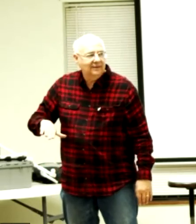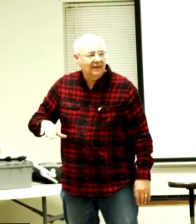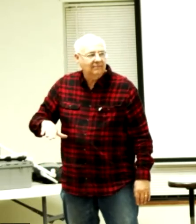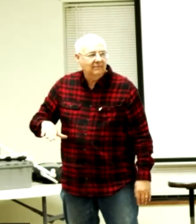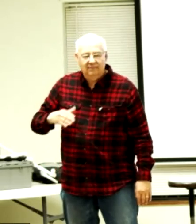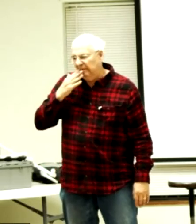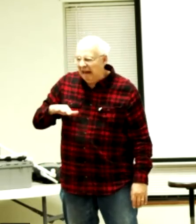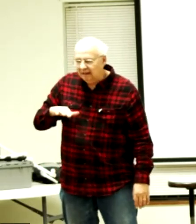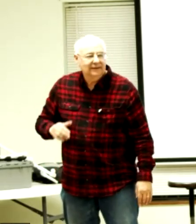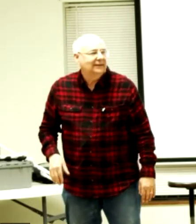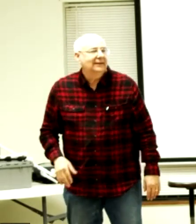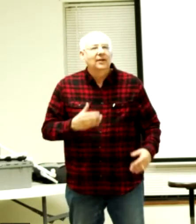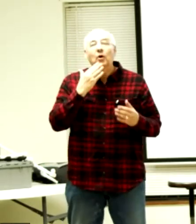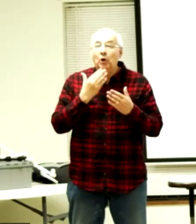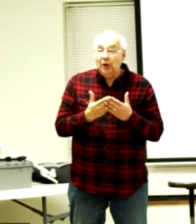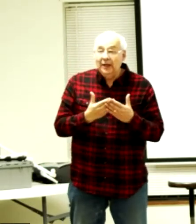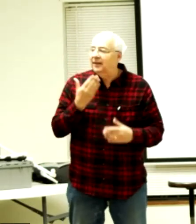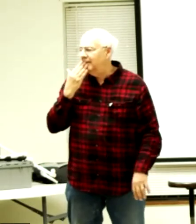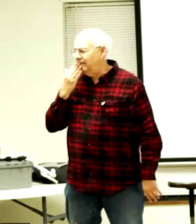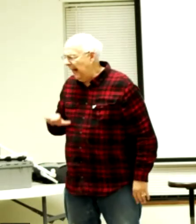right? Bad. Good, bad.